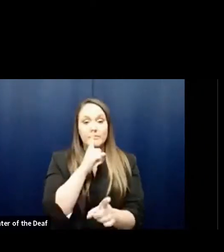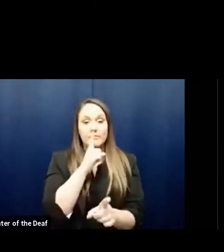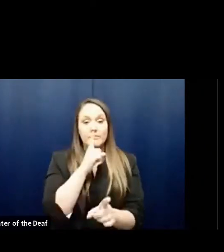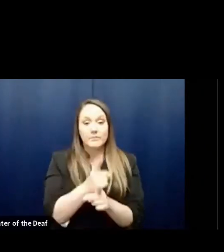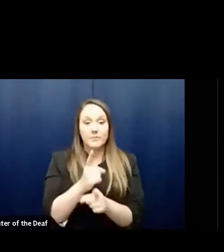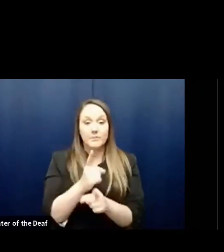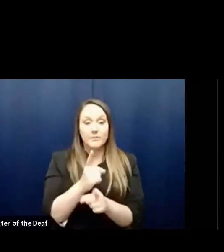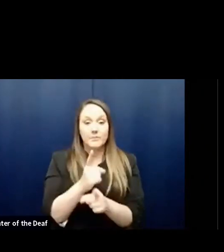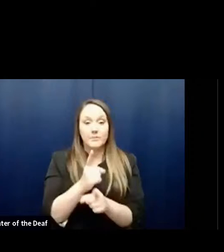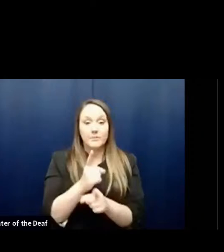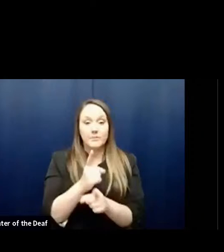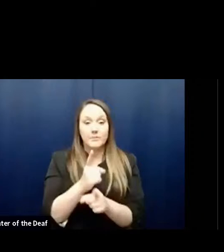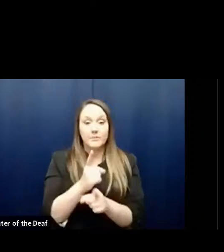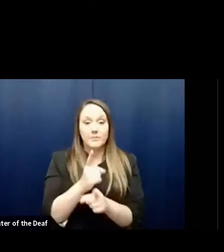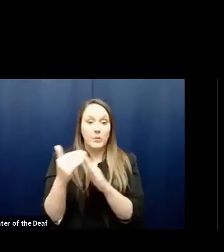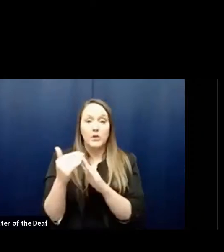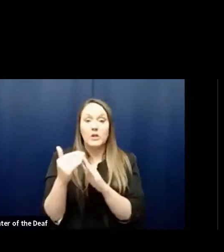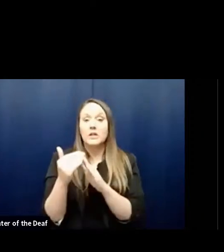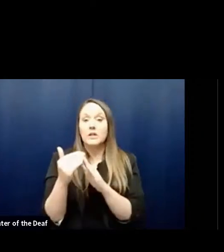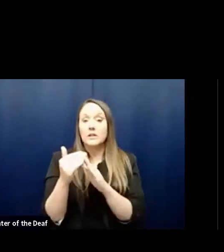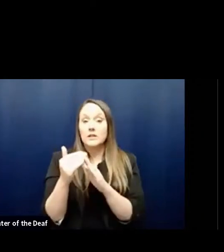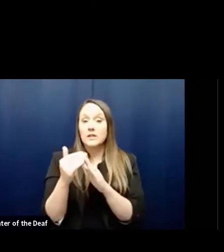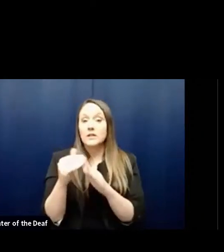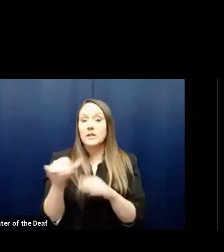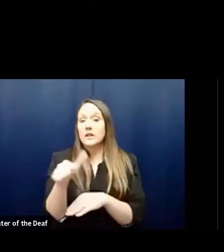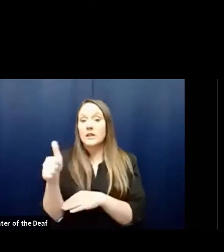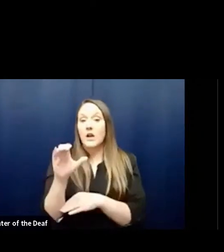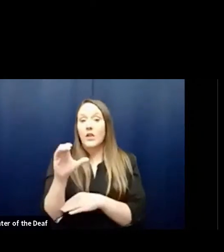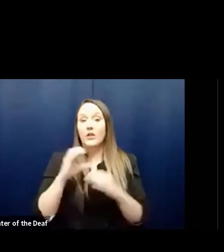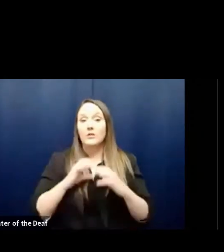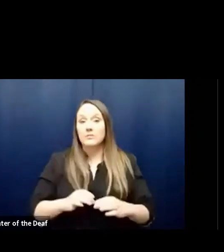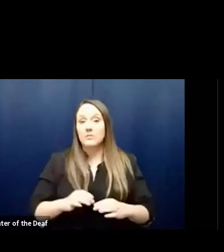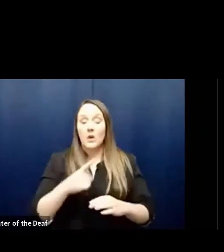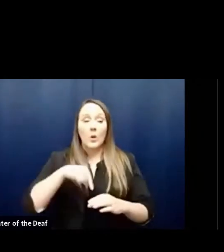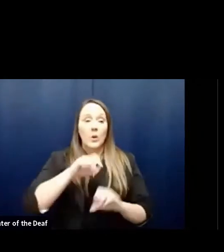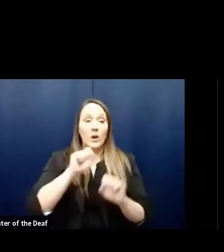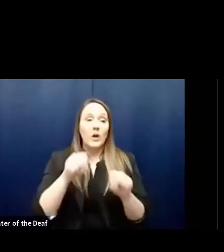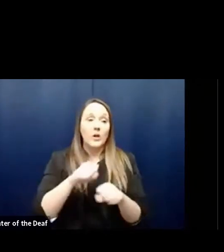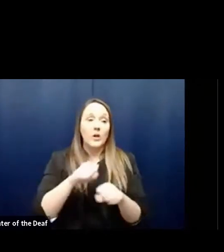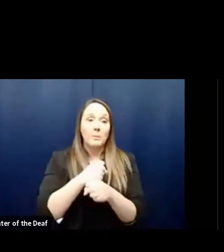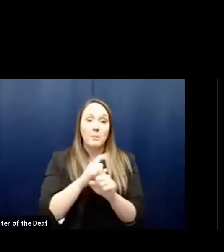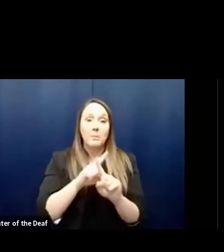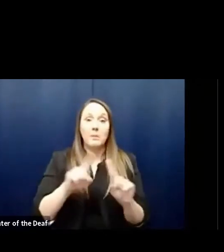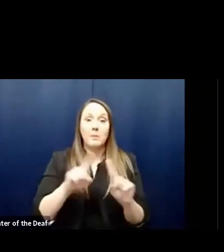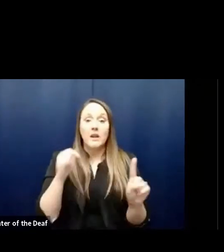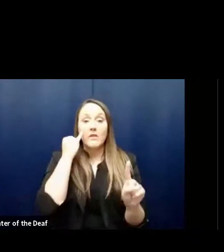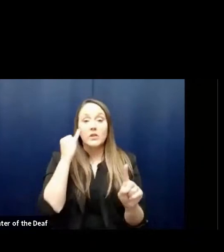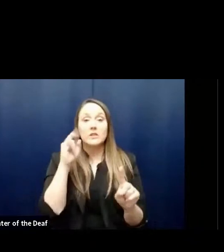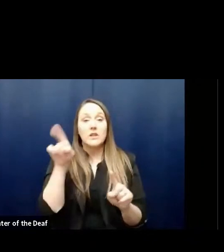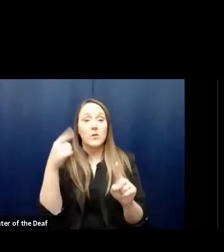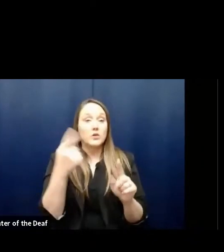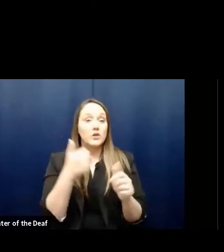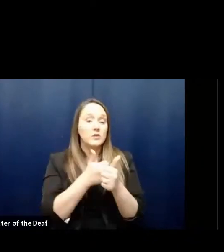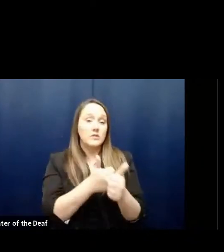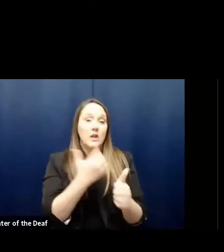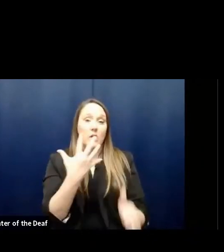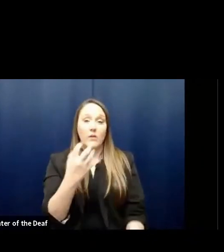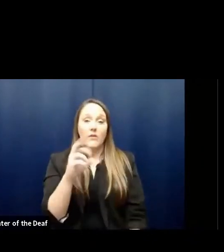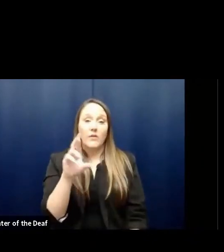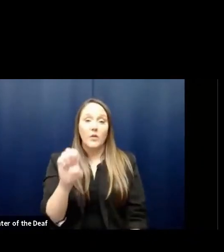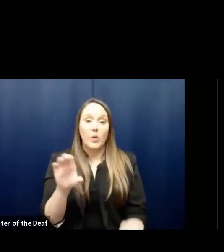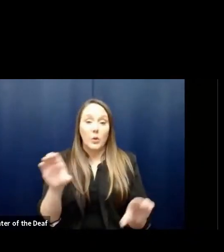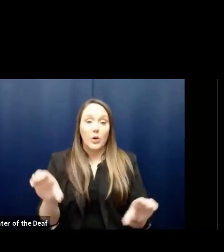I'm going to say back to our community, we can all make a difference in this if we just follow the 5 core actions